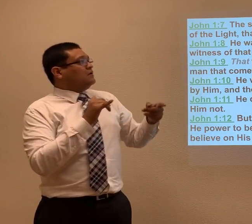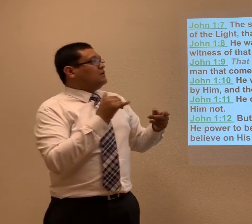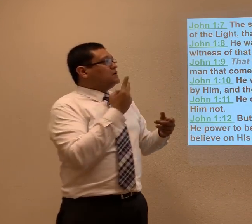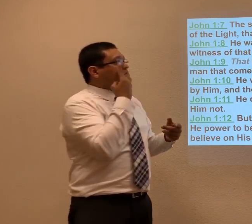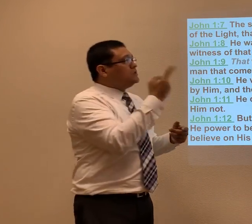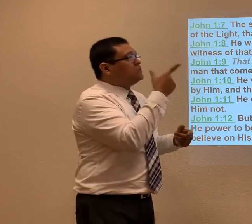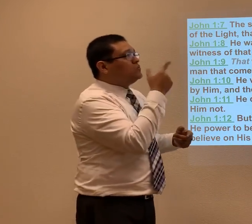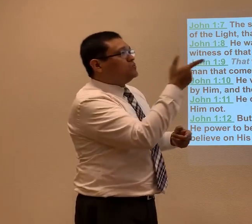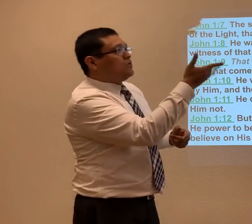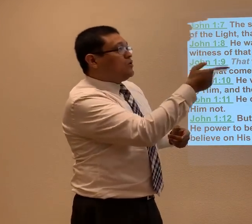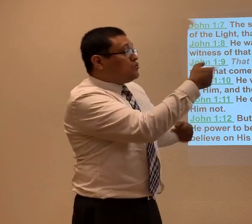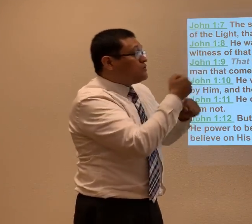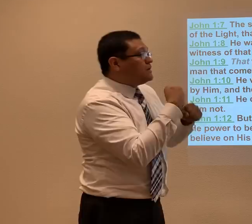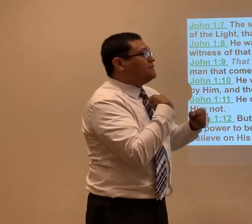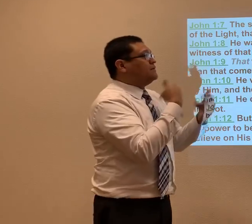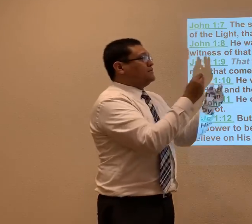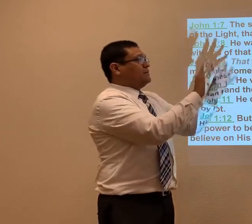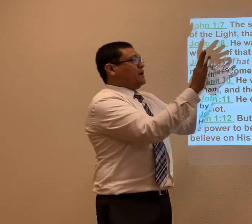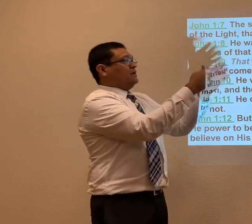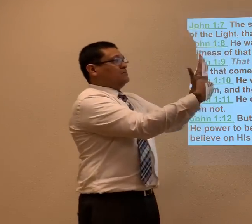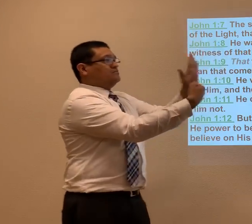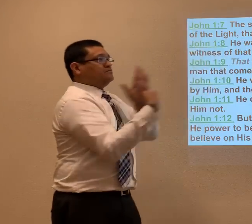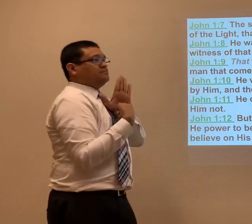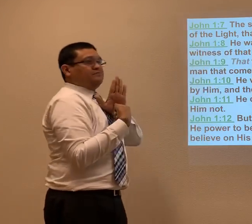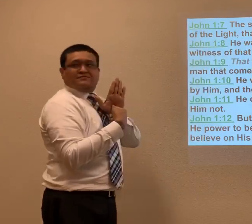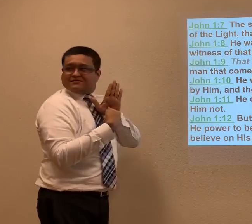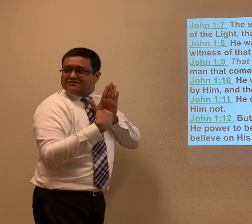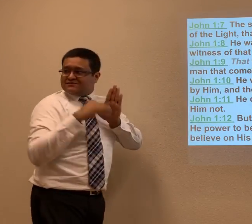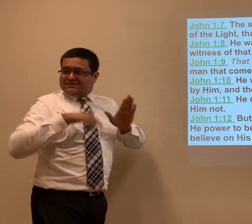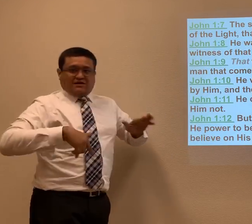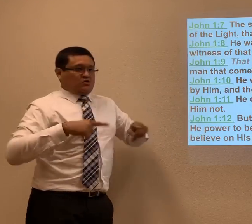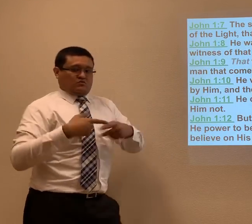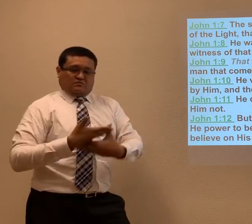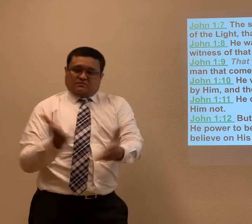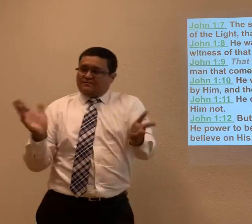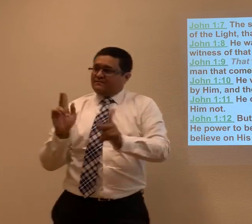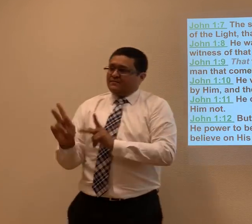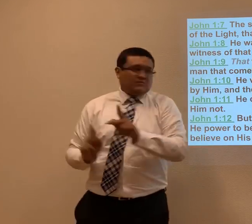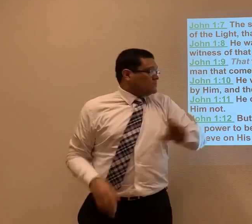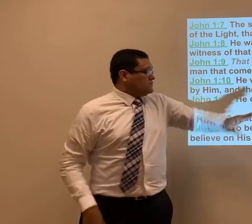who he is. But when they see that light, and they are shown that light,